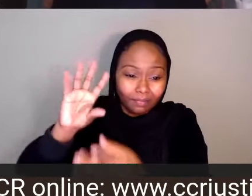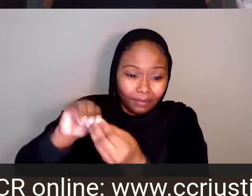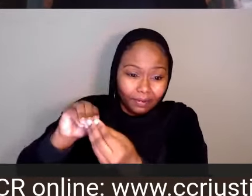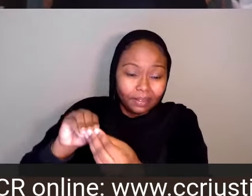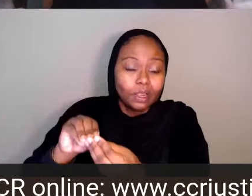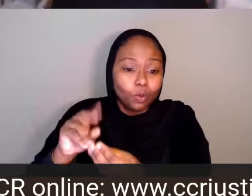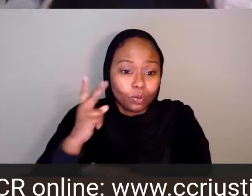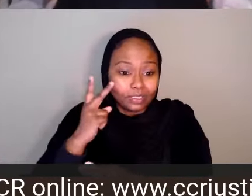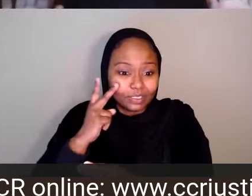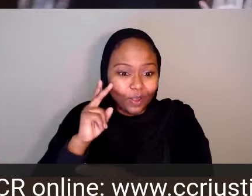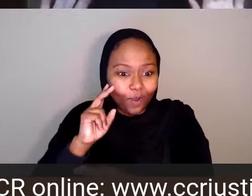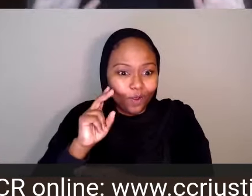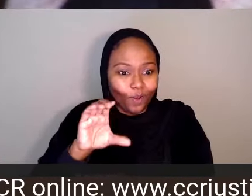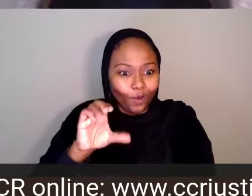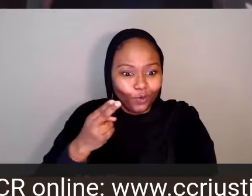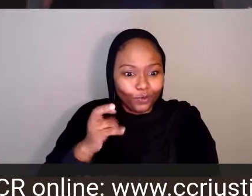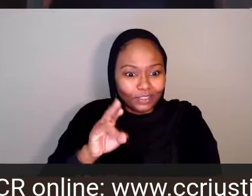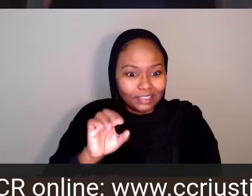Bartlett's photos